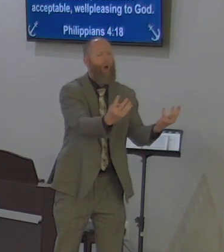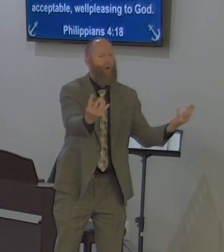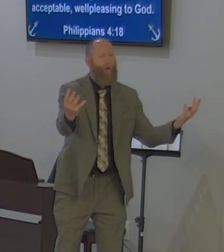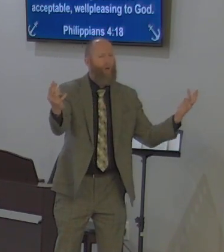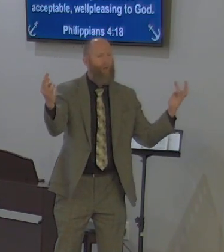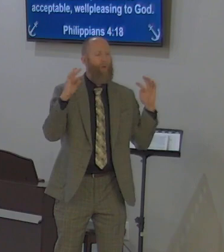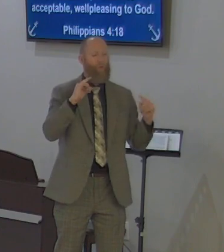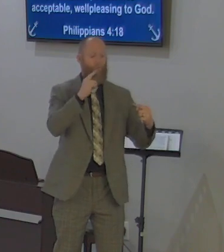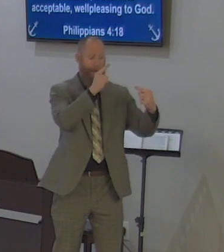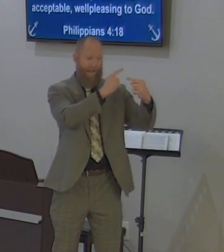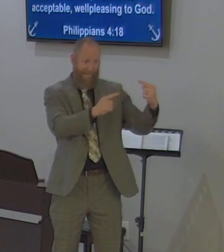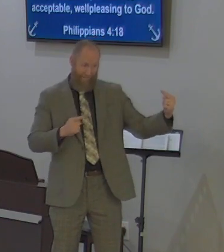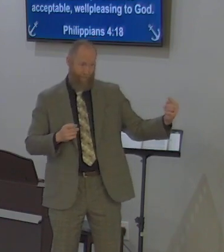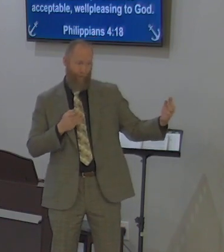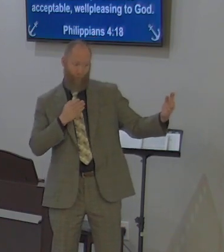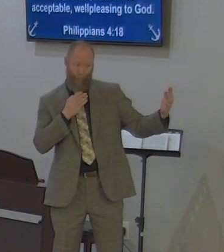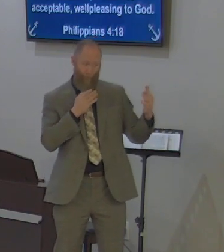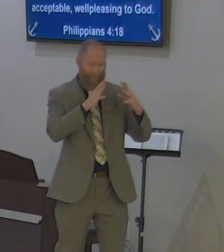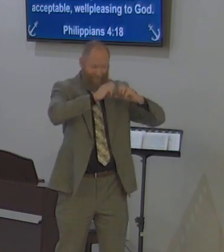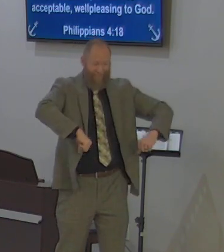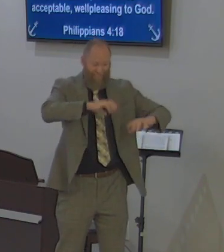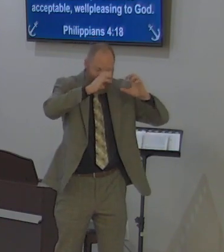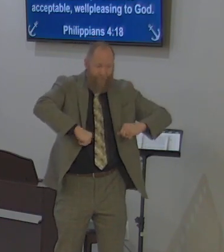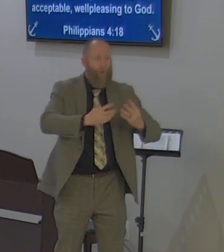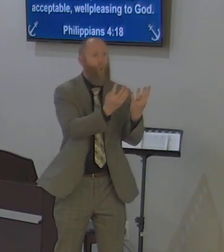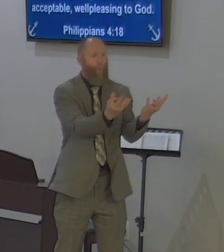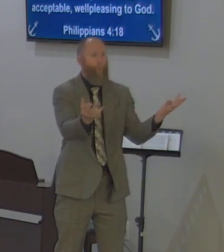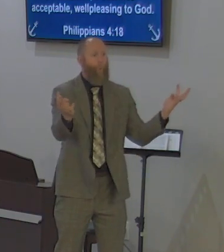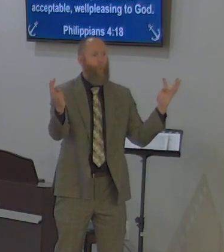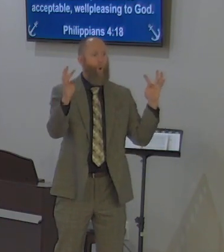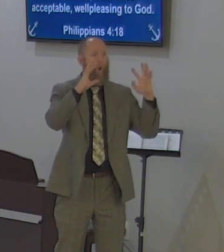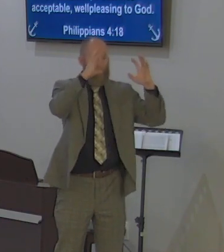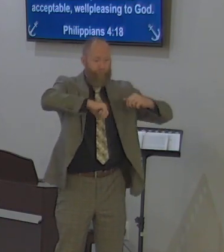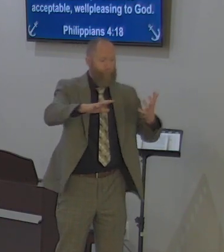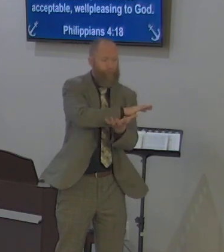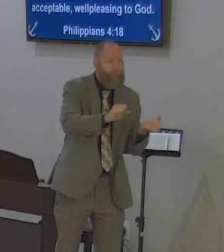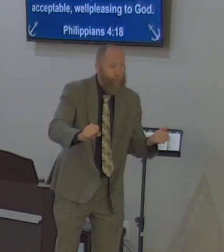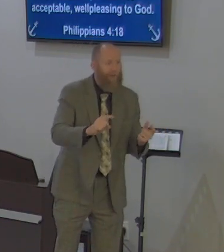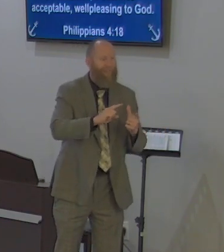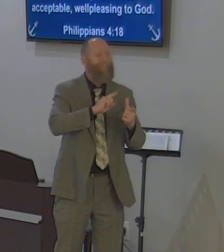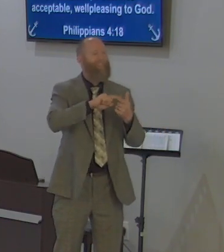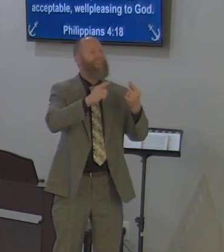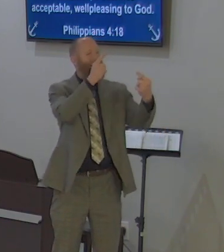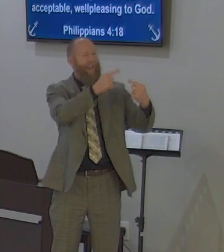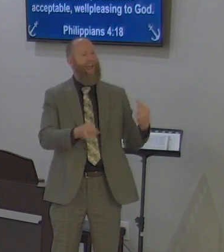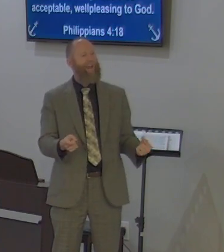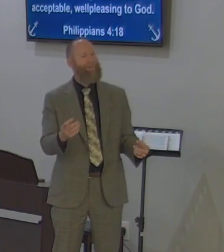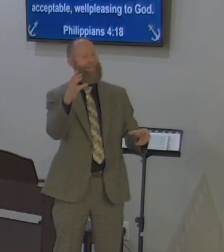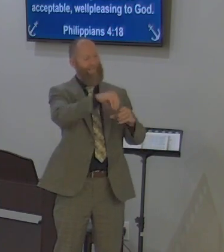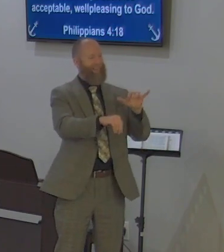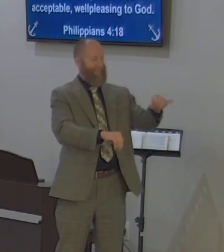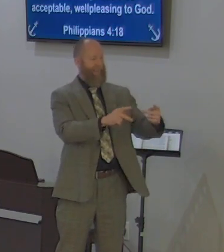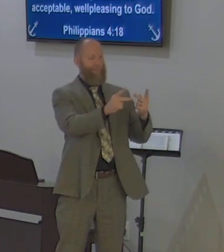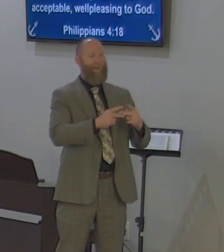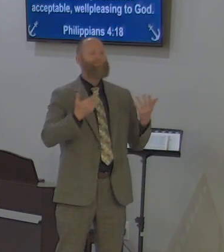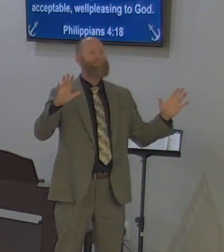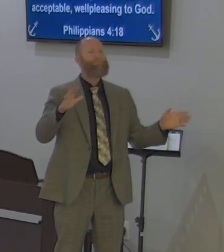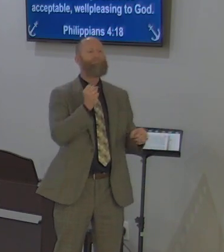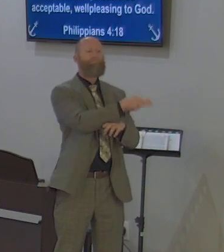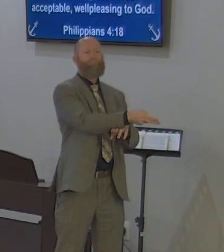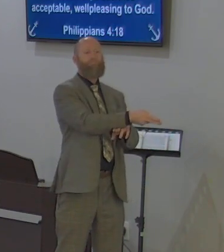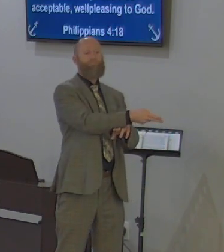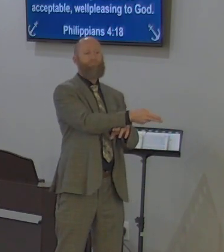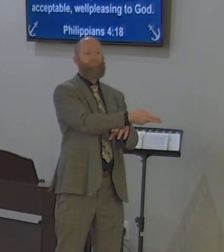that reason was a city with no walls was not protected, and for that city to now rise up again and become a threat or